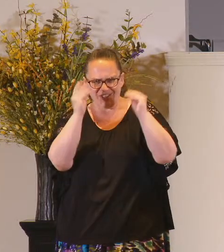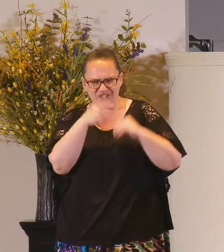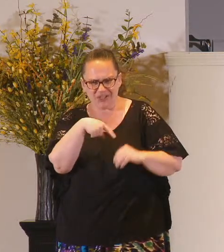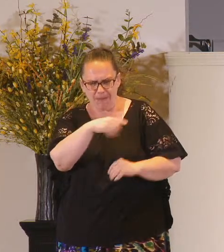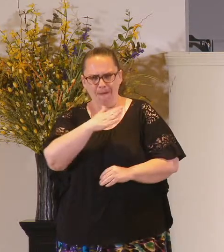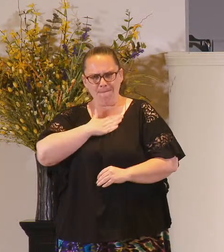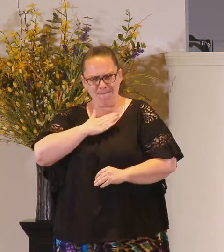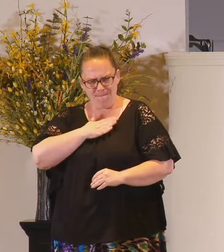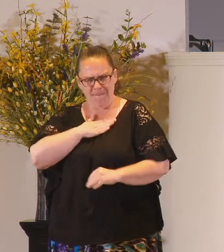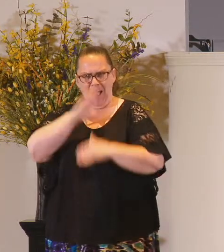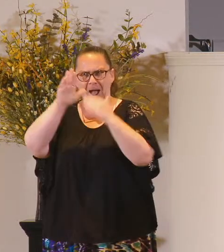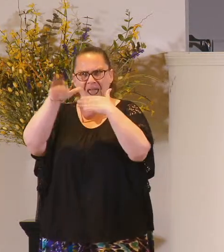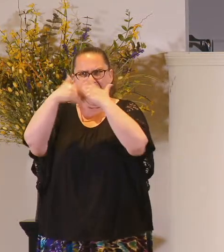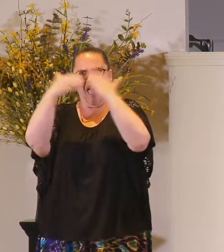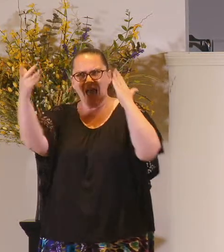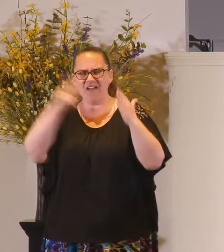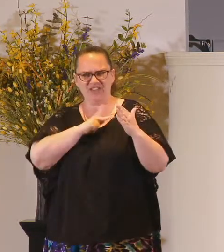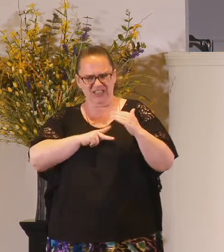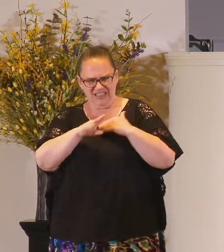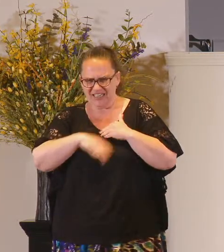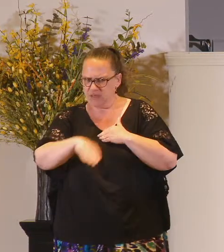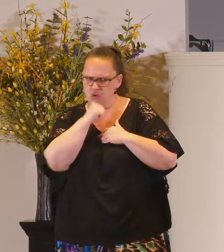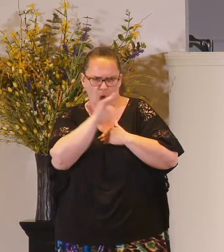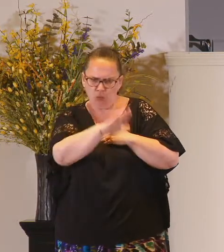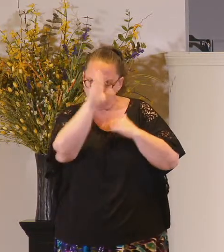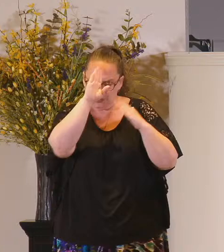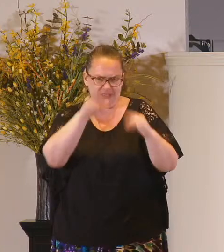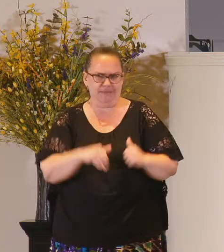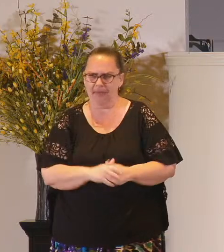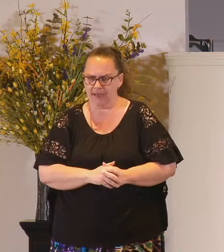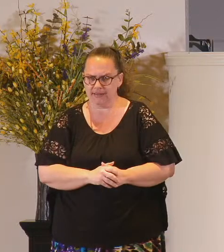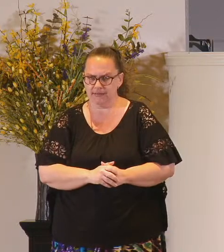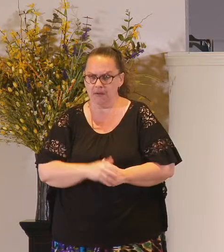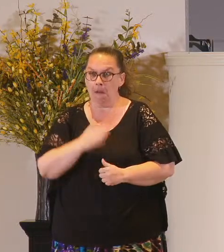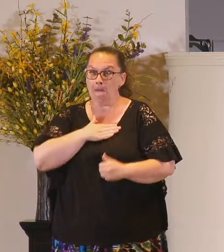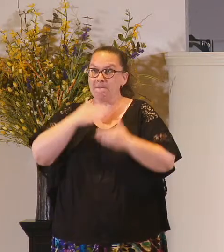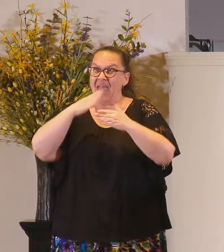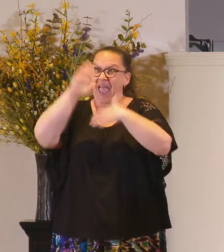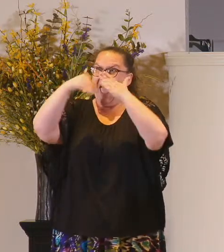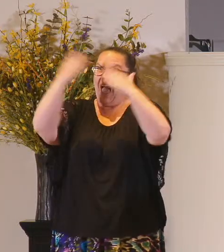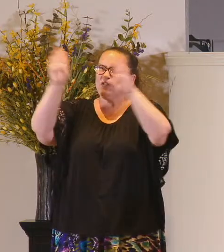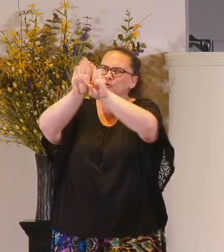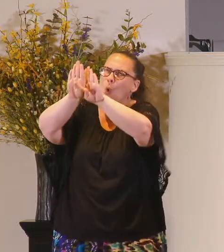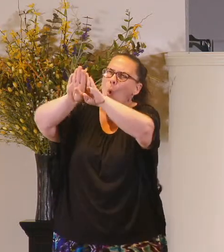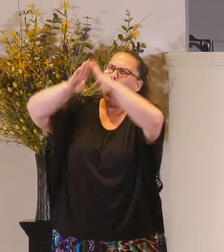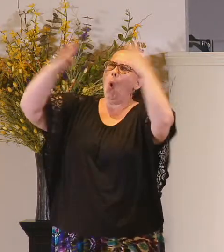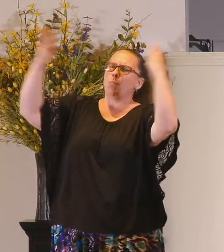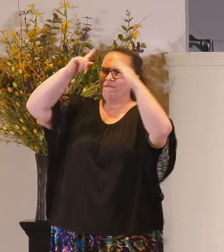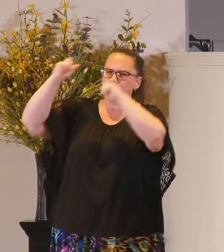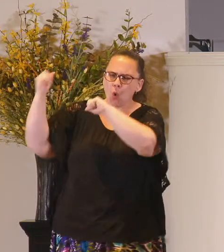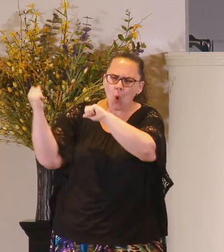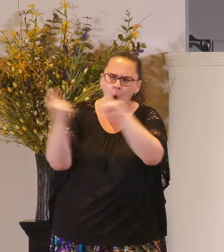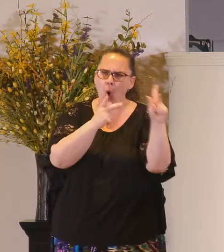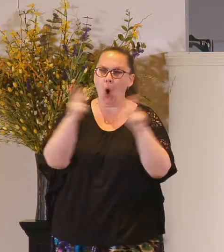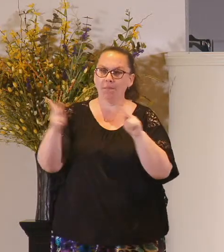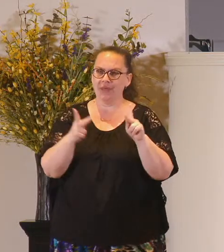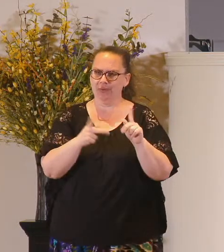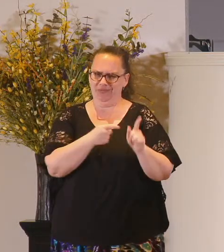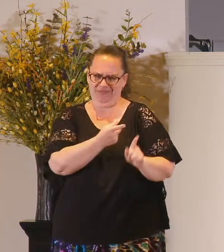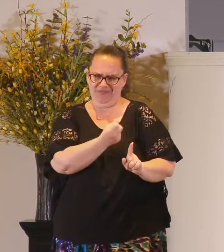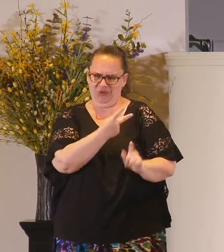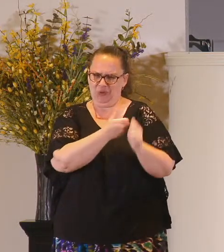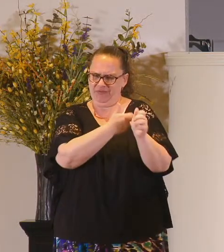kingdom is not what you expect, and its doors are going to be open wide for everybody. But the 12 don't get